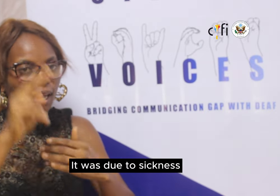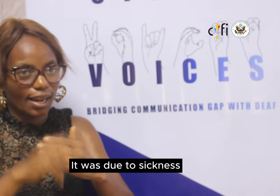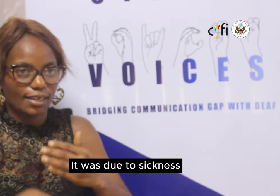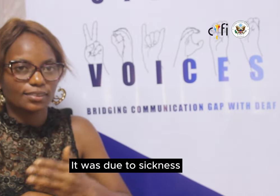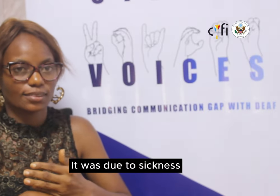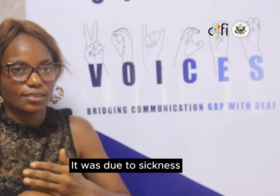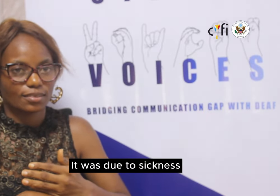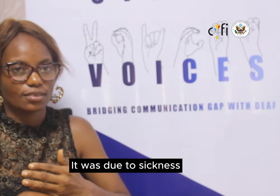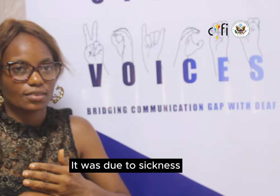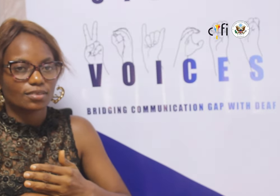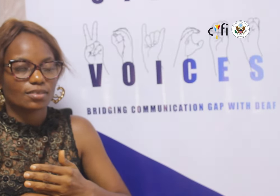ridiculous.